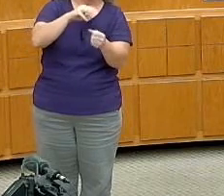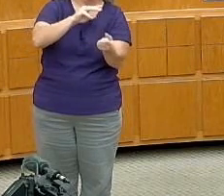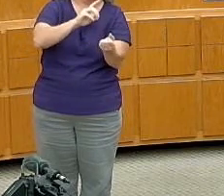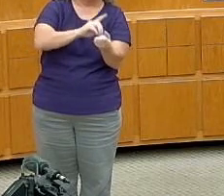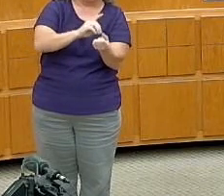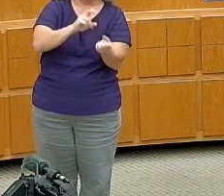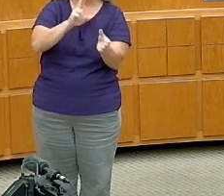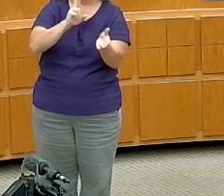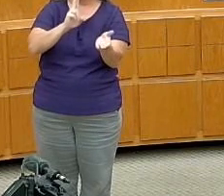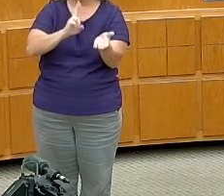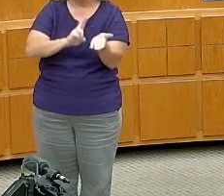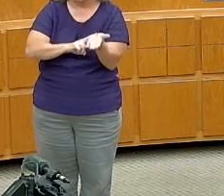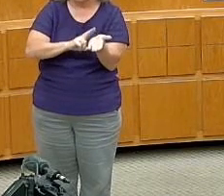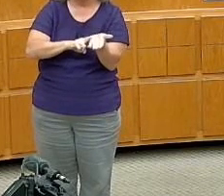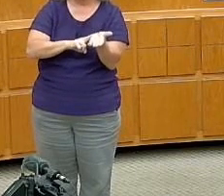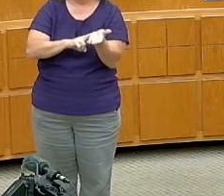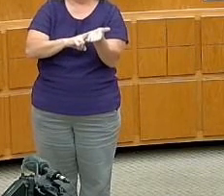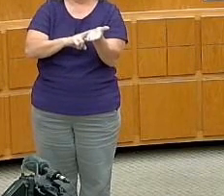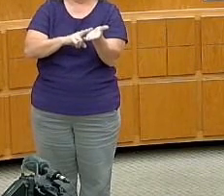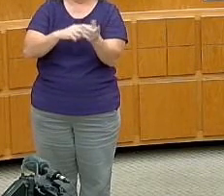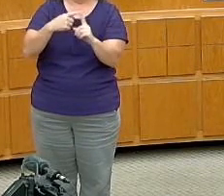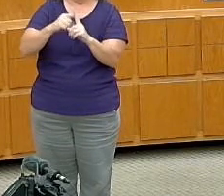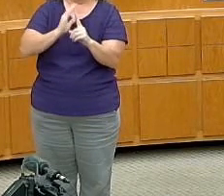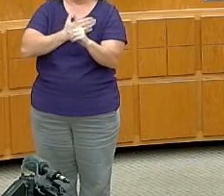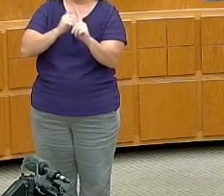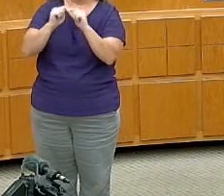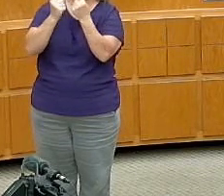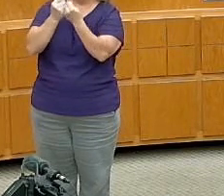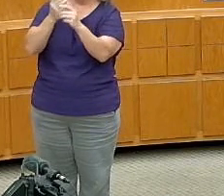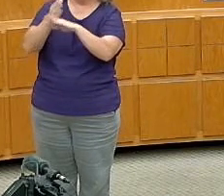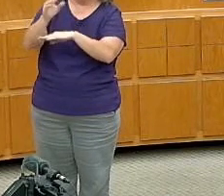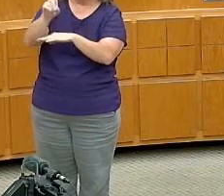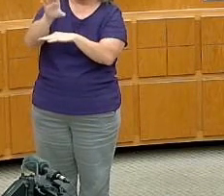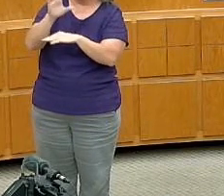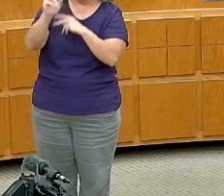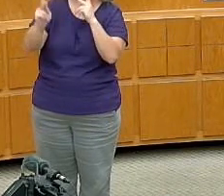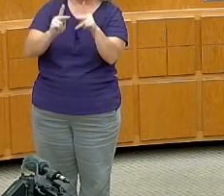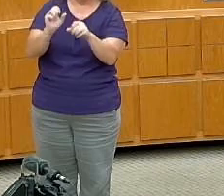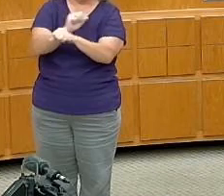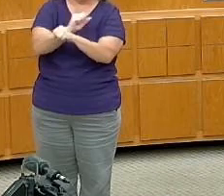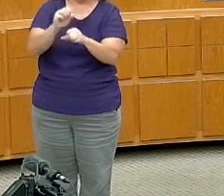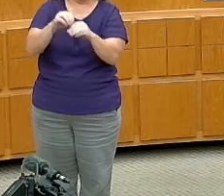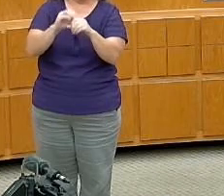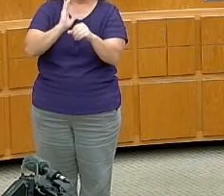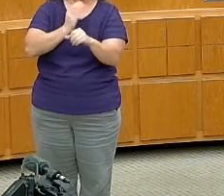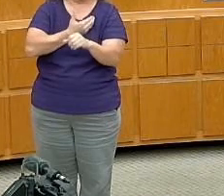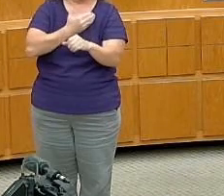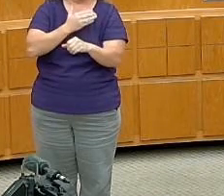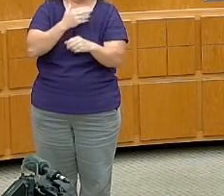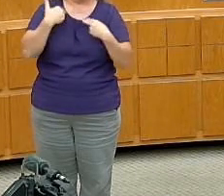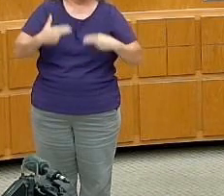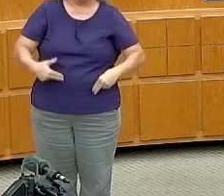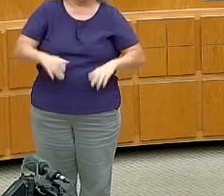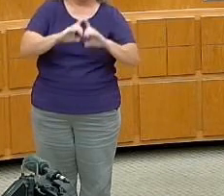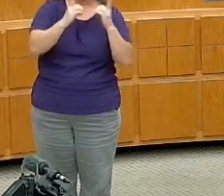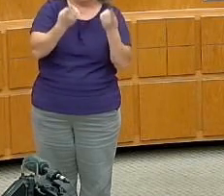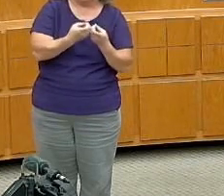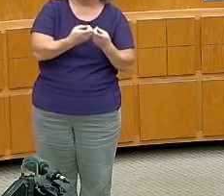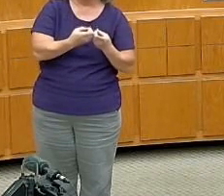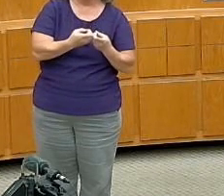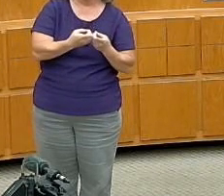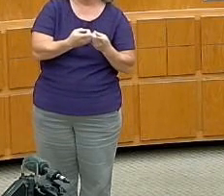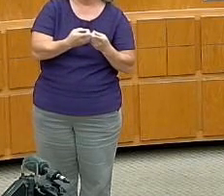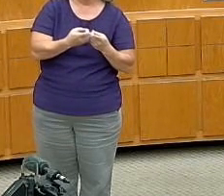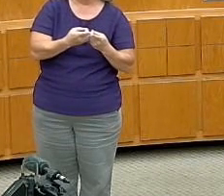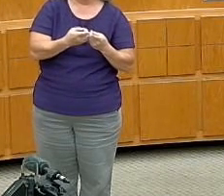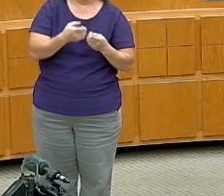also includes, though, our team of over 100 persons that work in our health department, our joint city council health district.